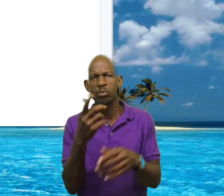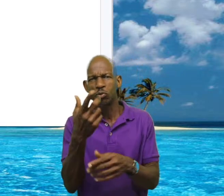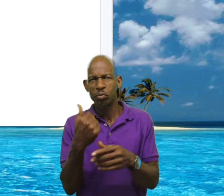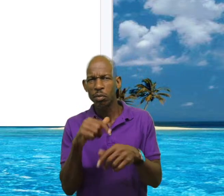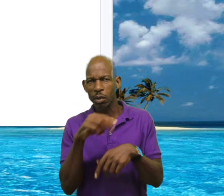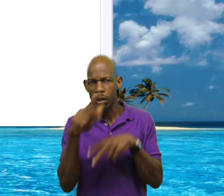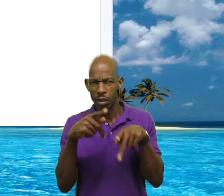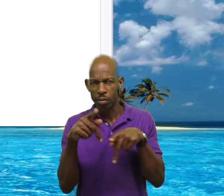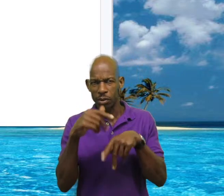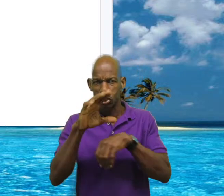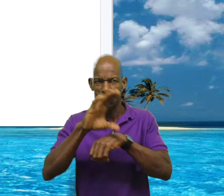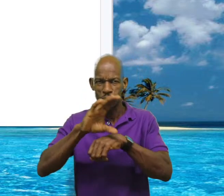Same